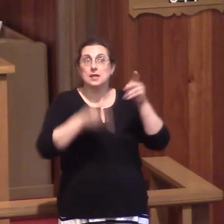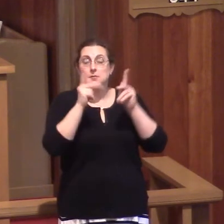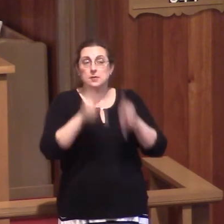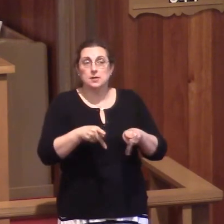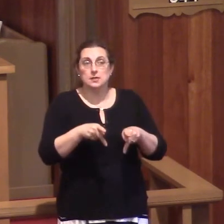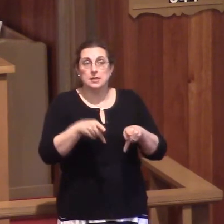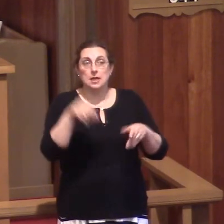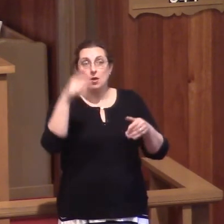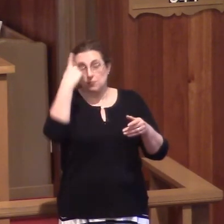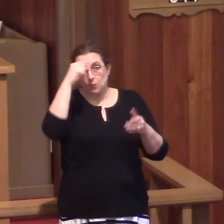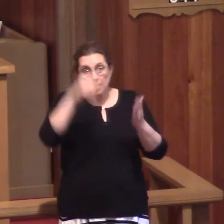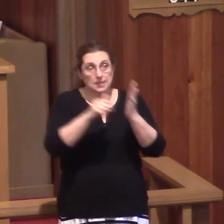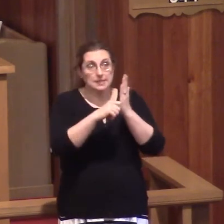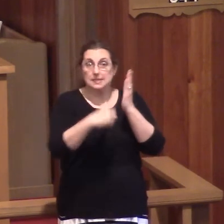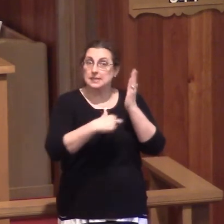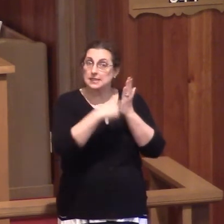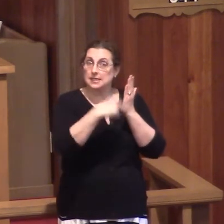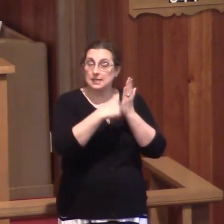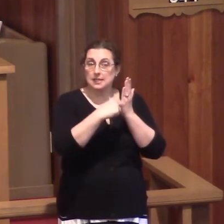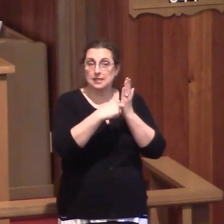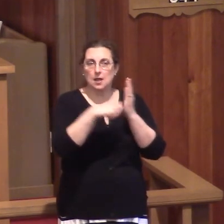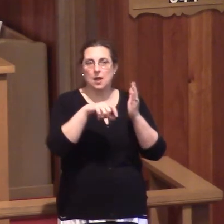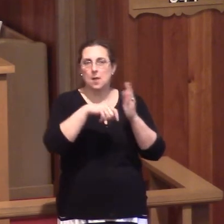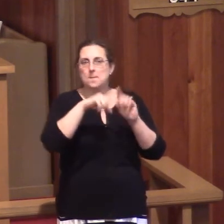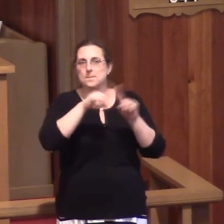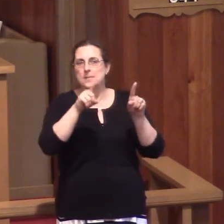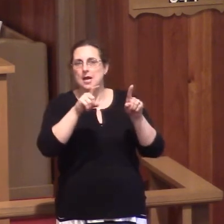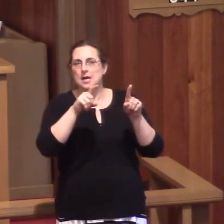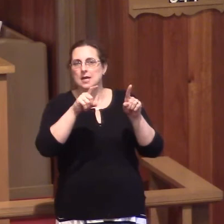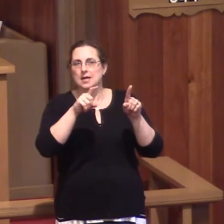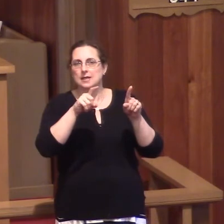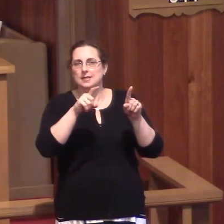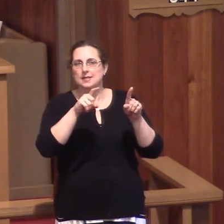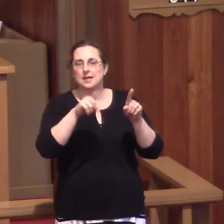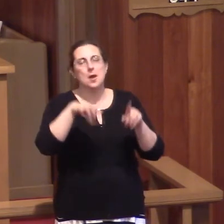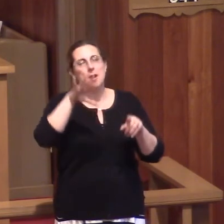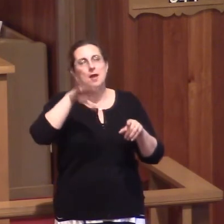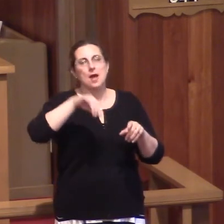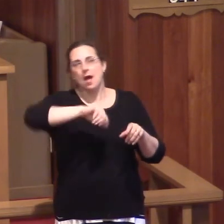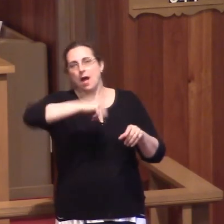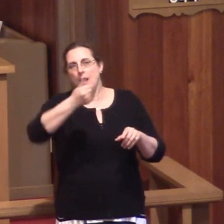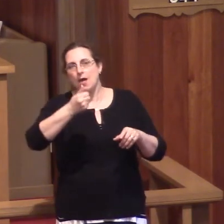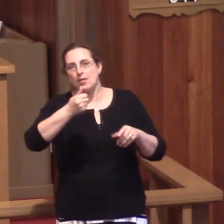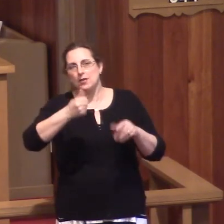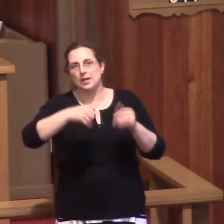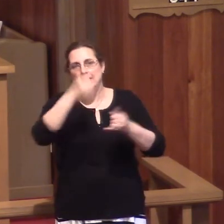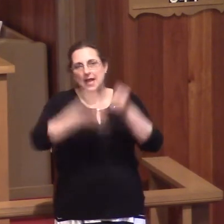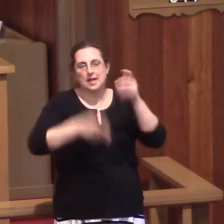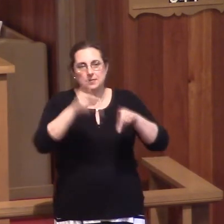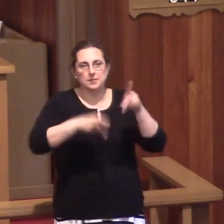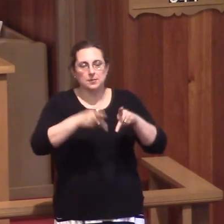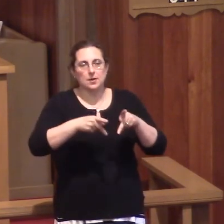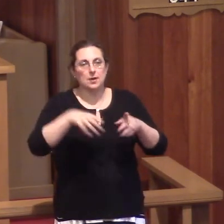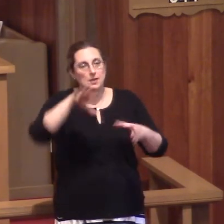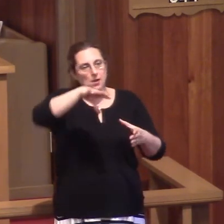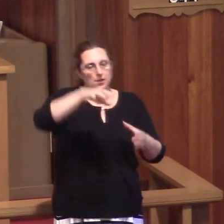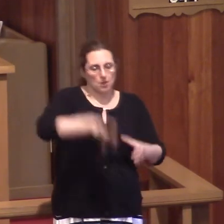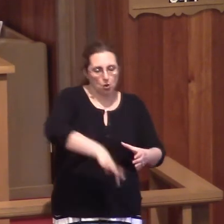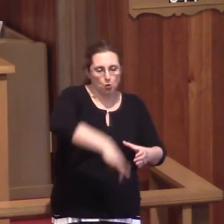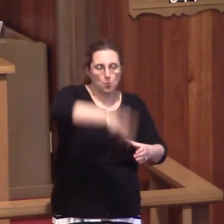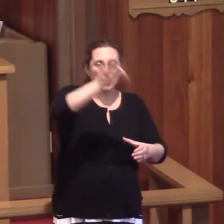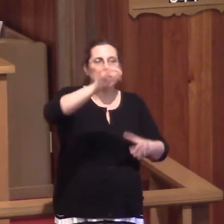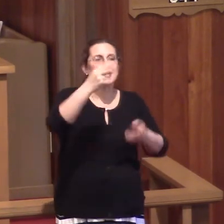For the tickets. But there was a catch, Of course there would be a drawing of all the other finalists To see who would actually